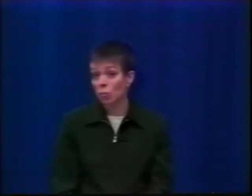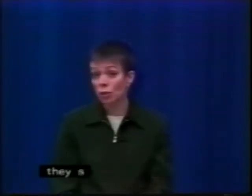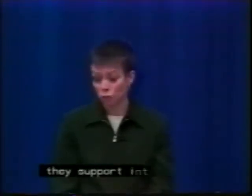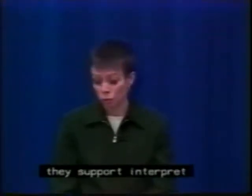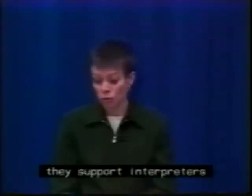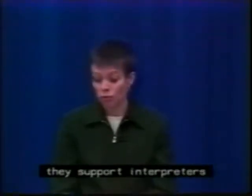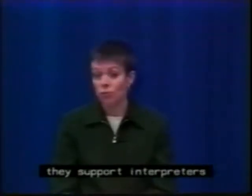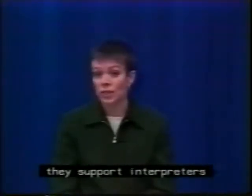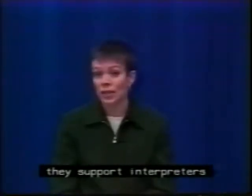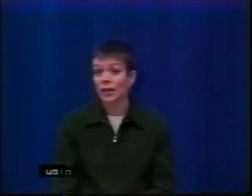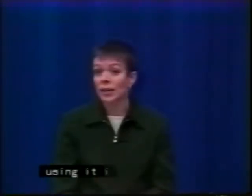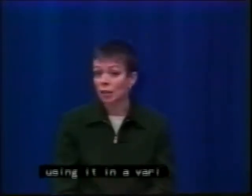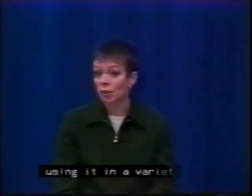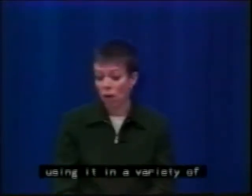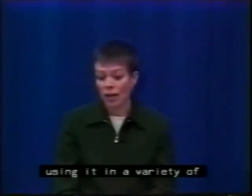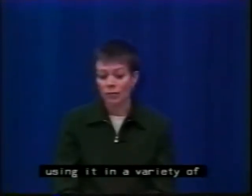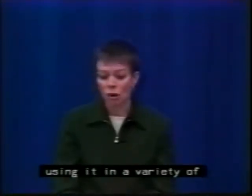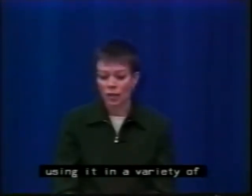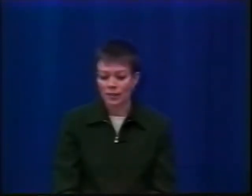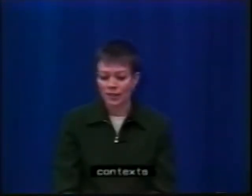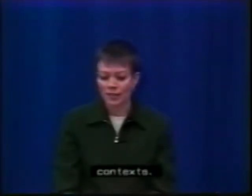support interpreters using it in a variety of contexts.